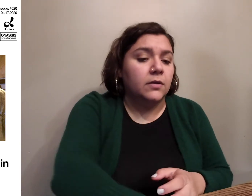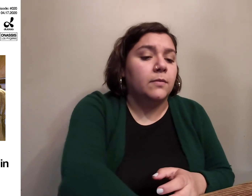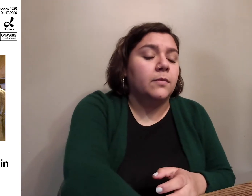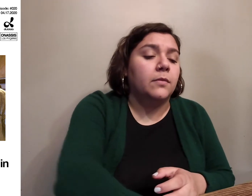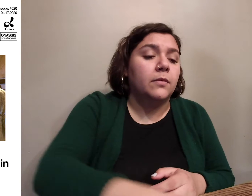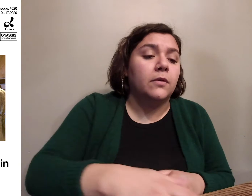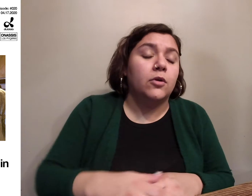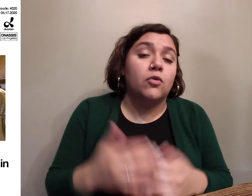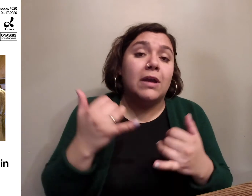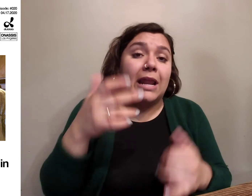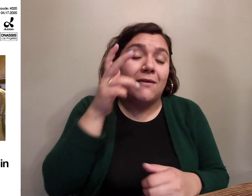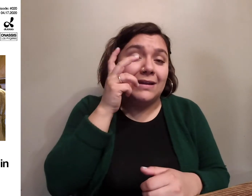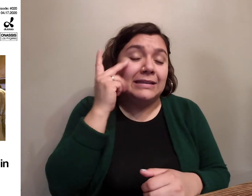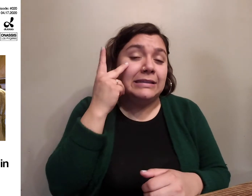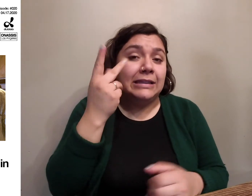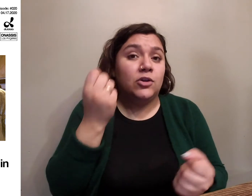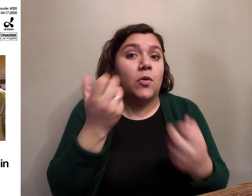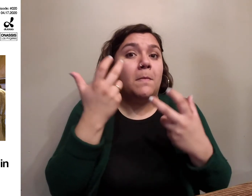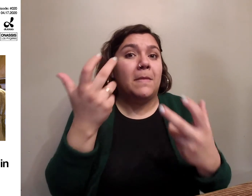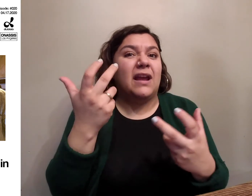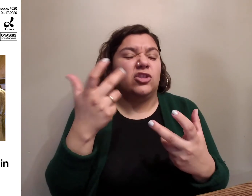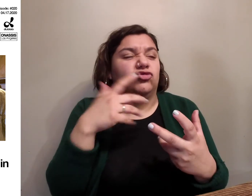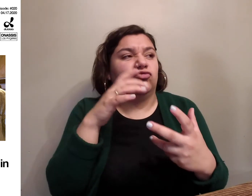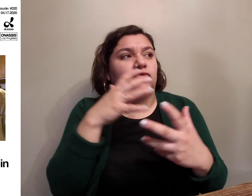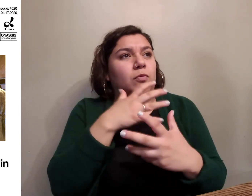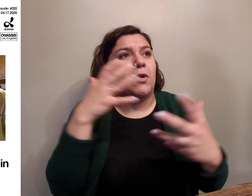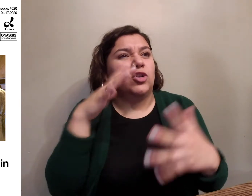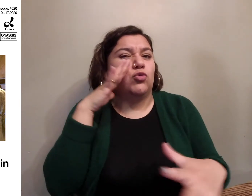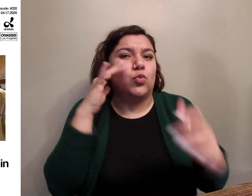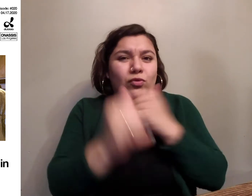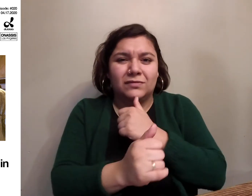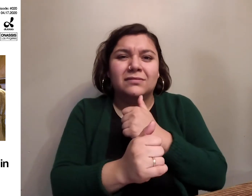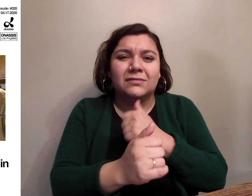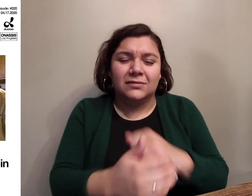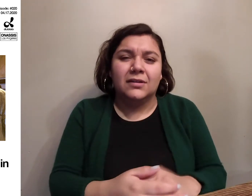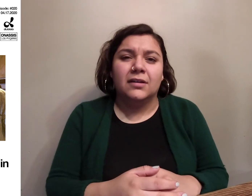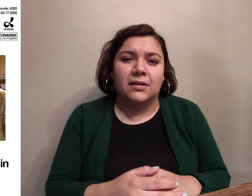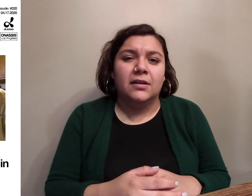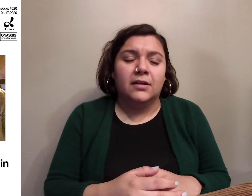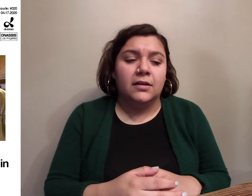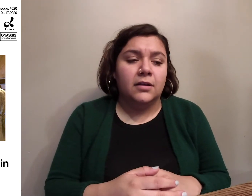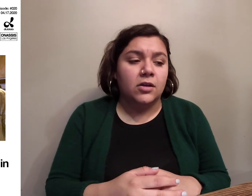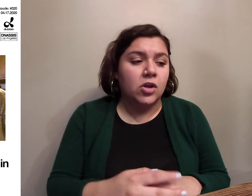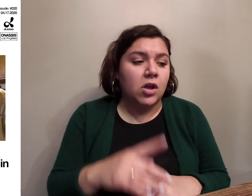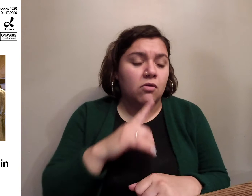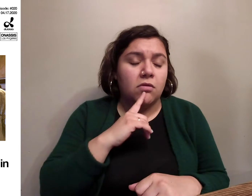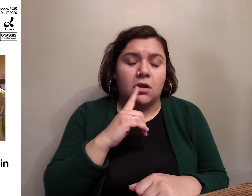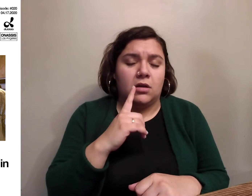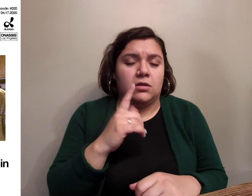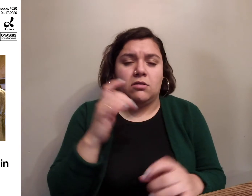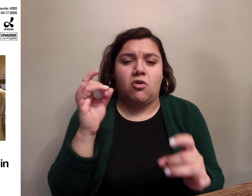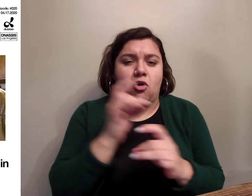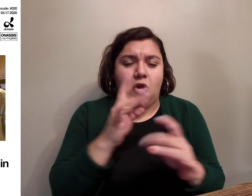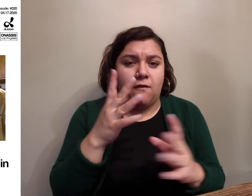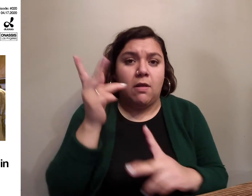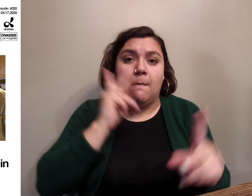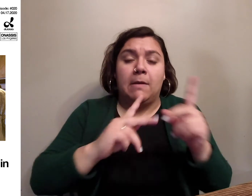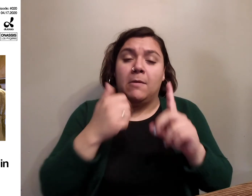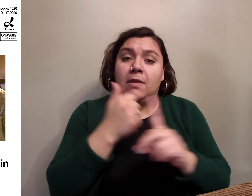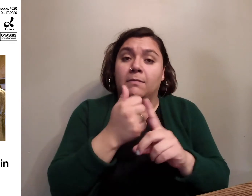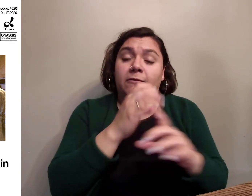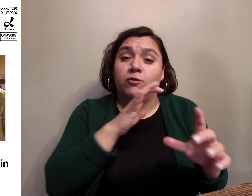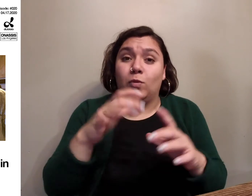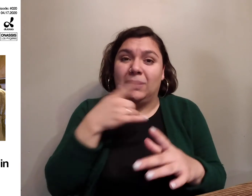much cruelty. I mean, it's unfathomably cruel what people are doing because of money and because